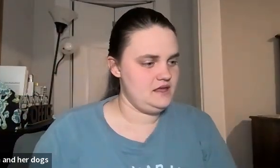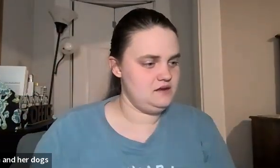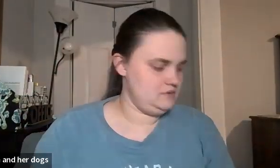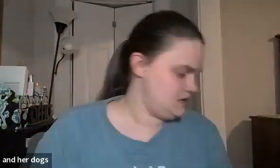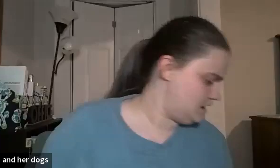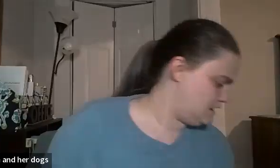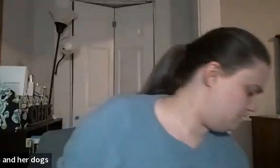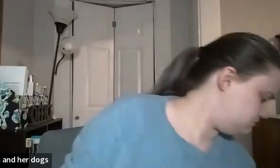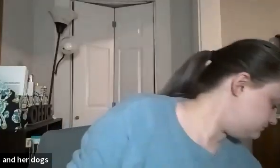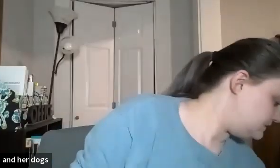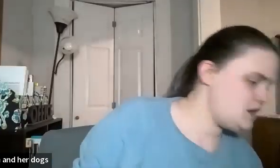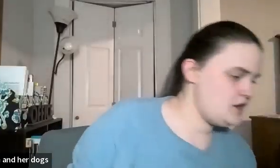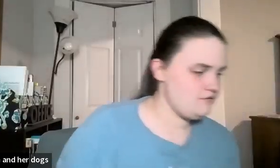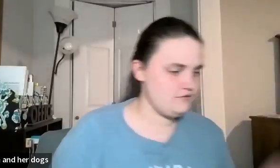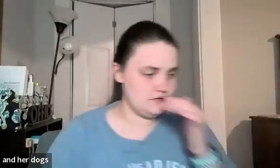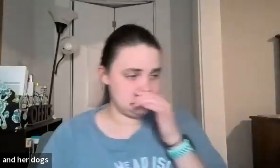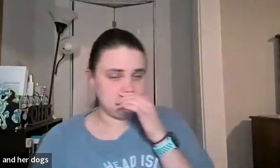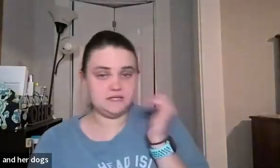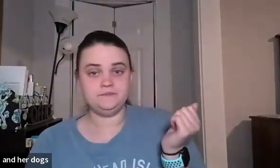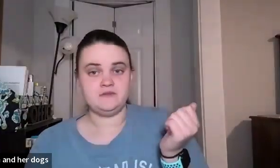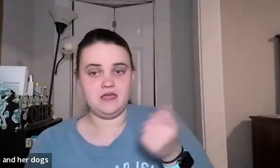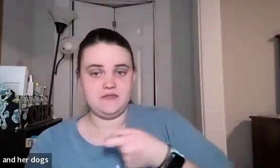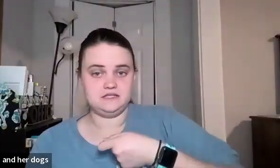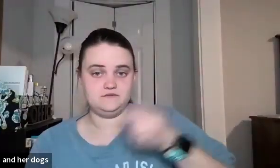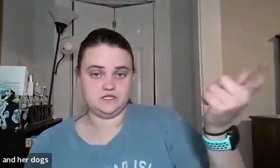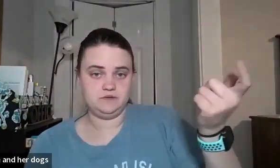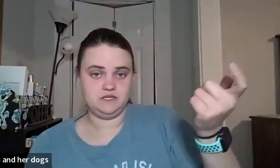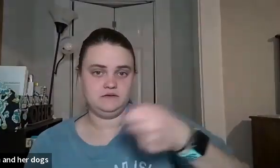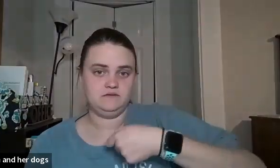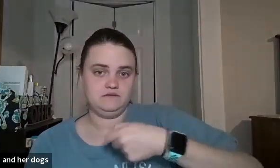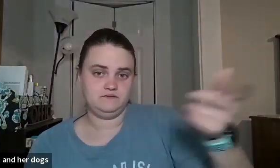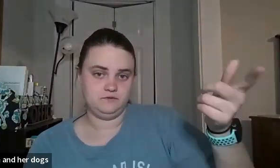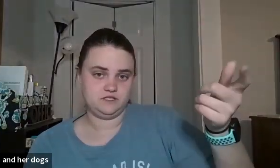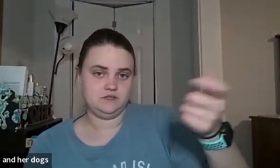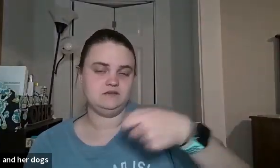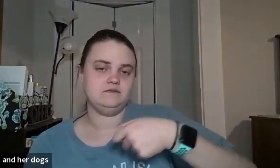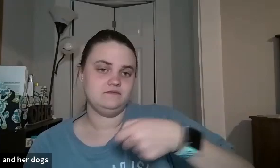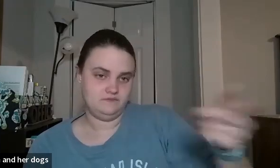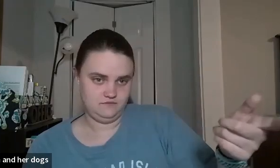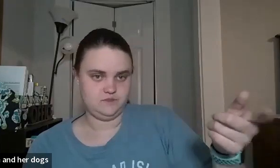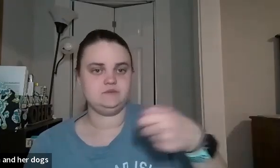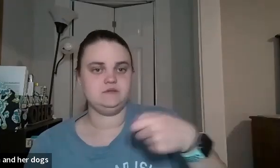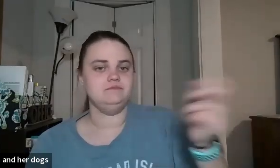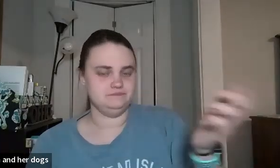Then we have frisbee, and that's frisbee. Then